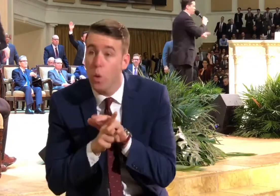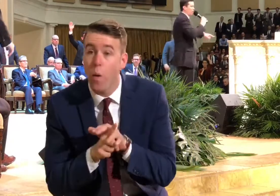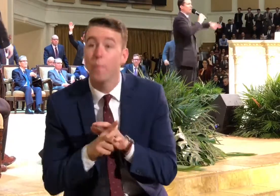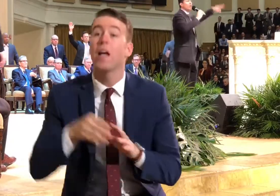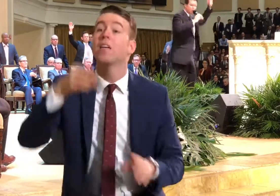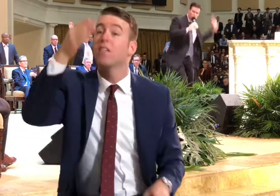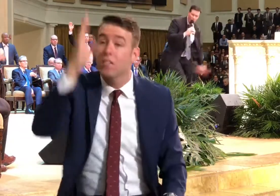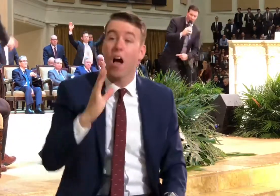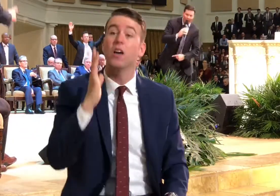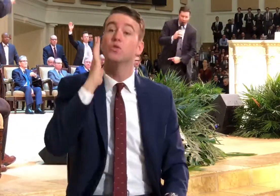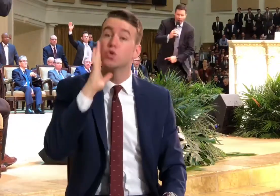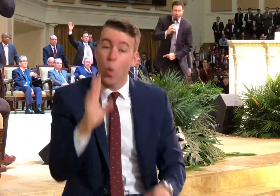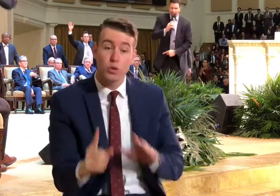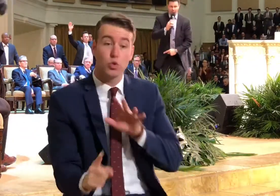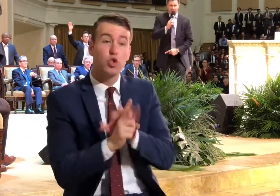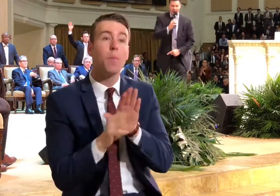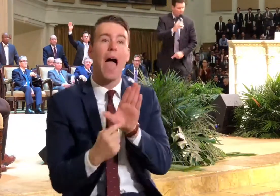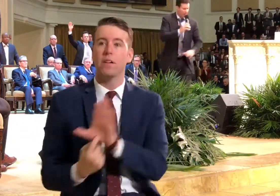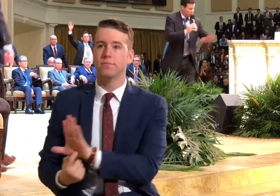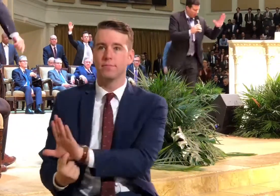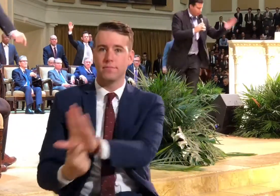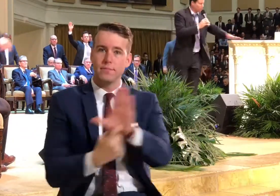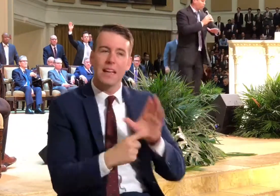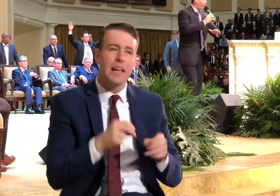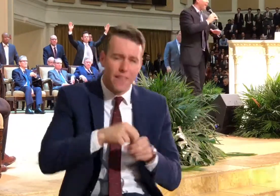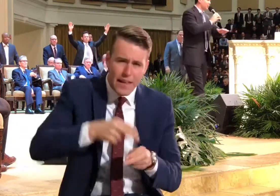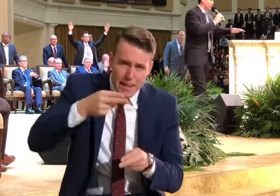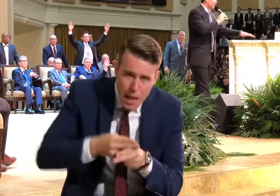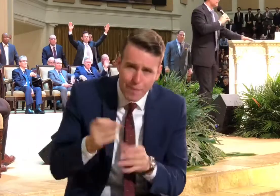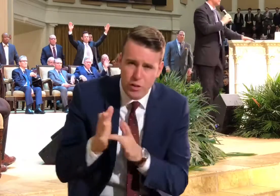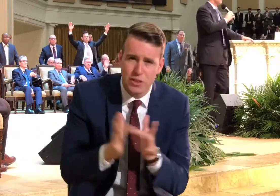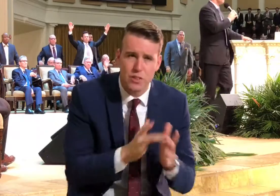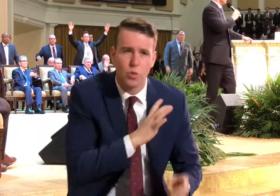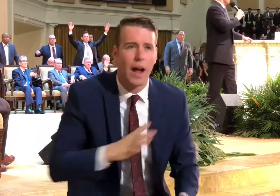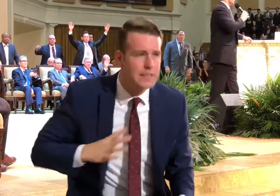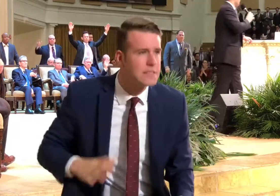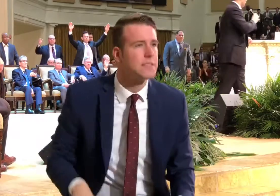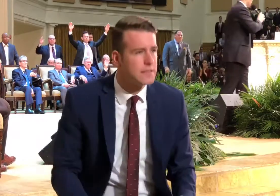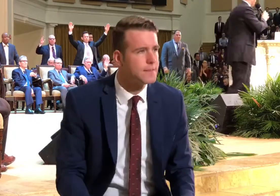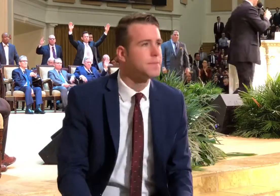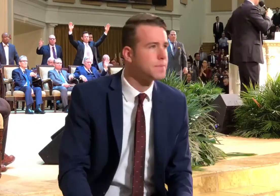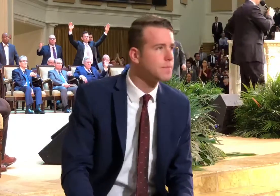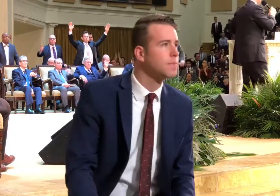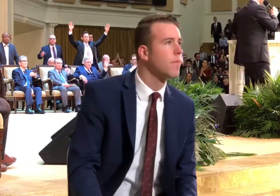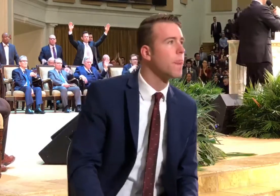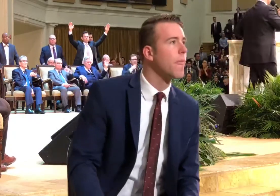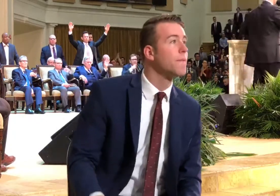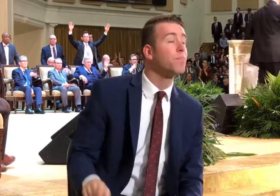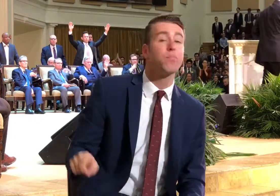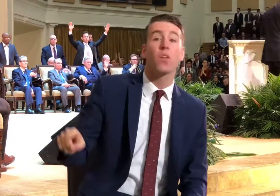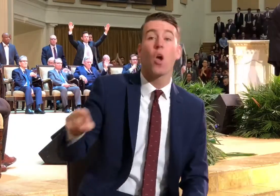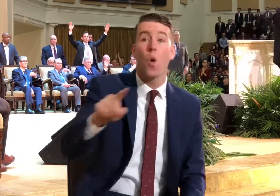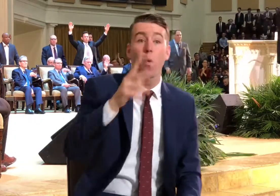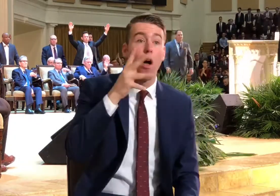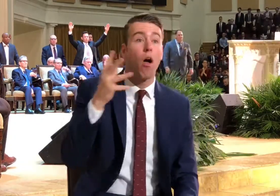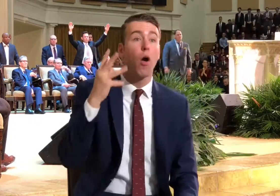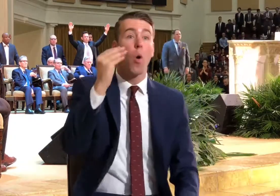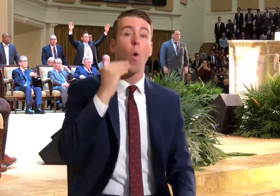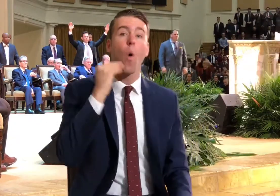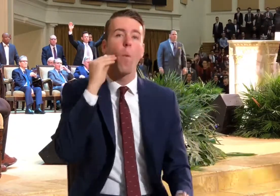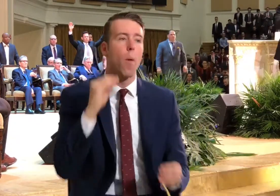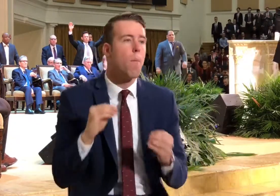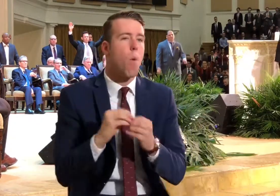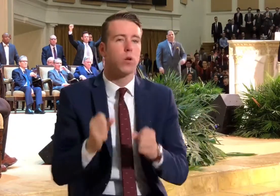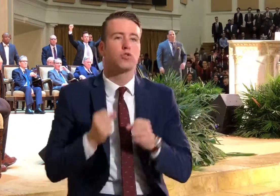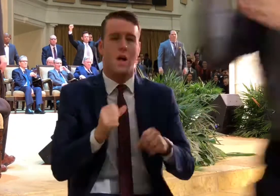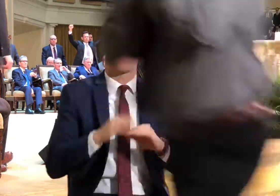He's going to show out in the name of Jesus Christ. You're going to go home stronger than what you